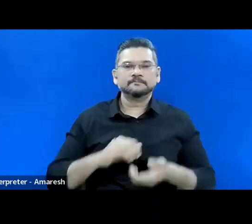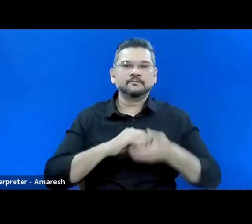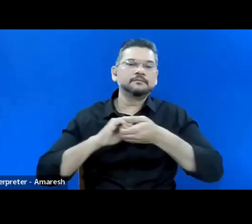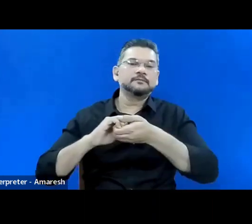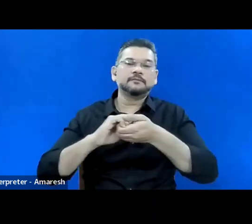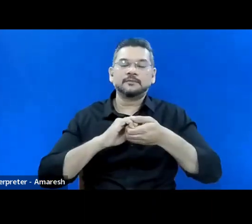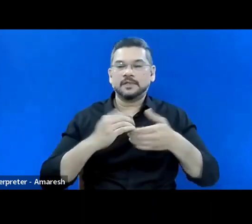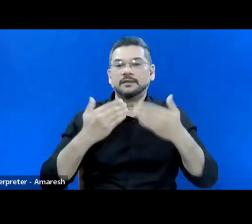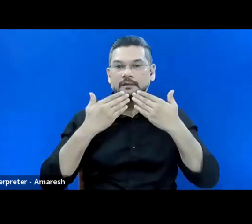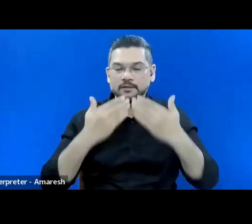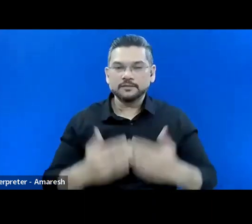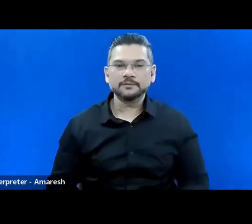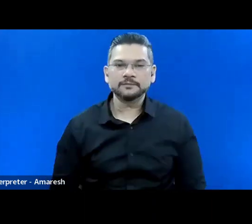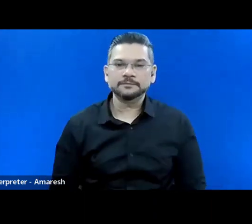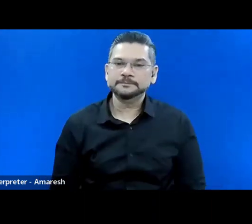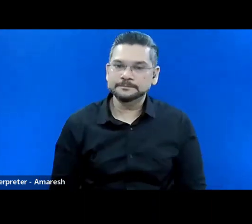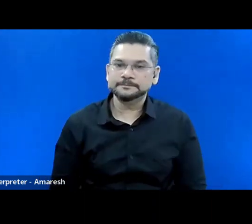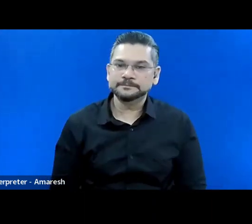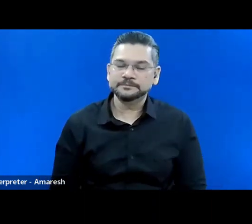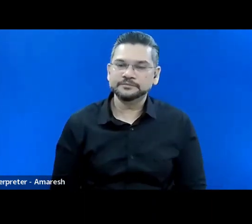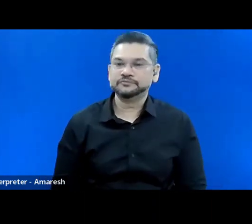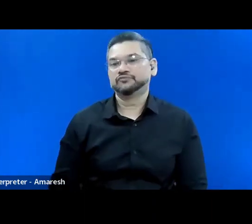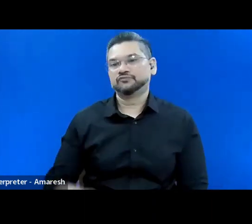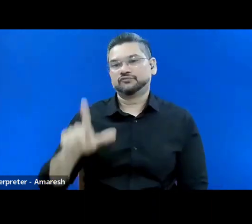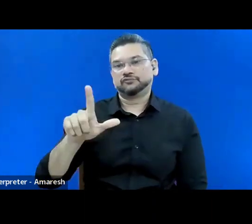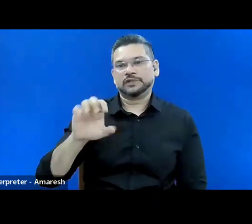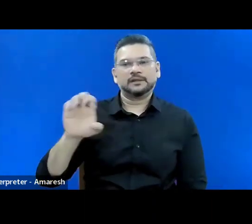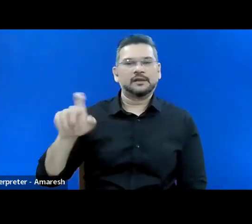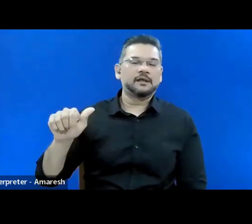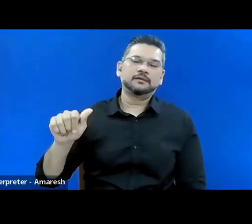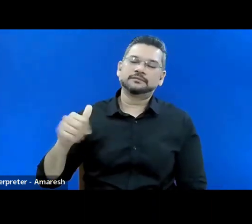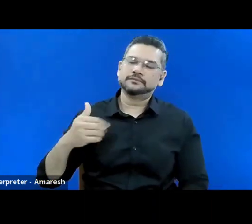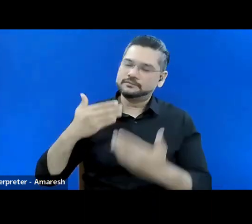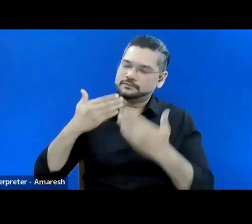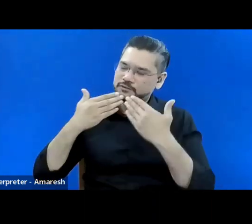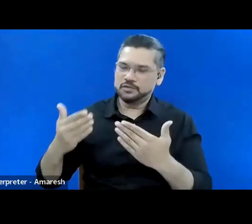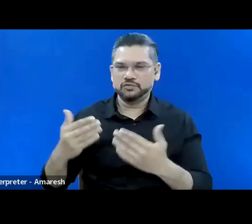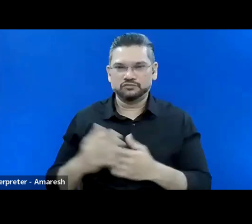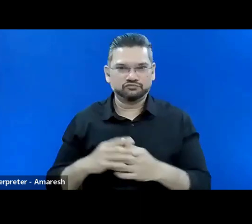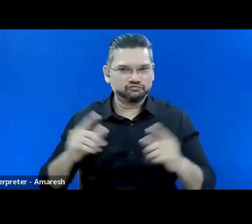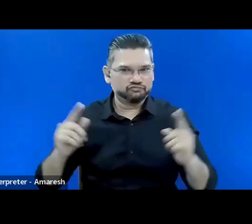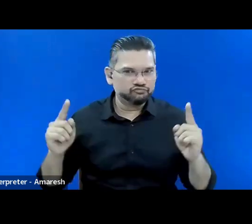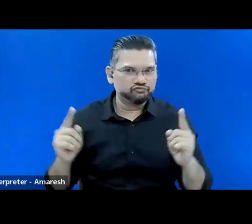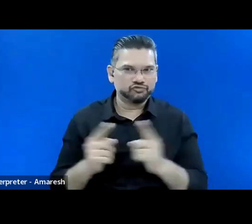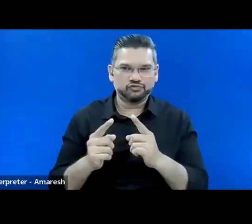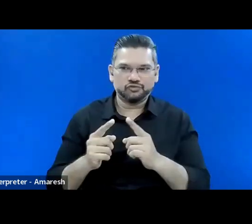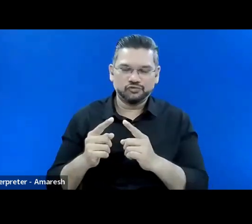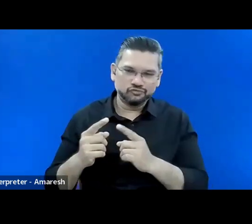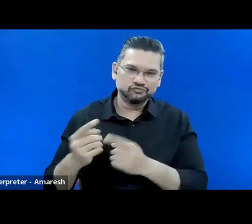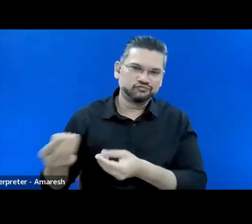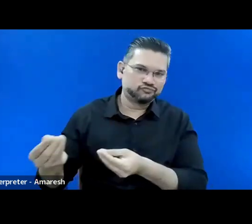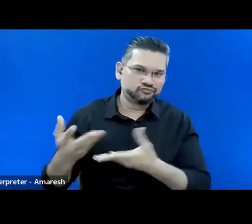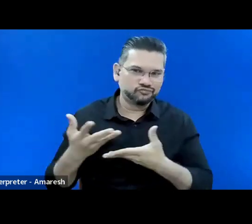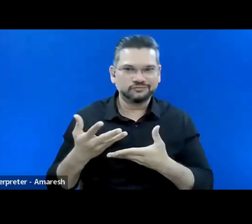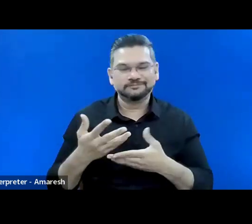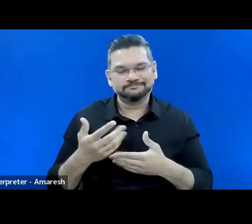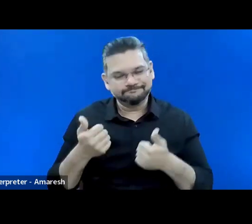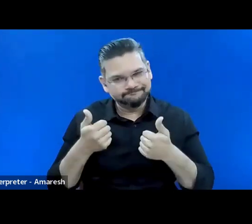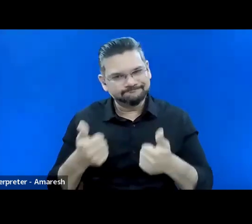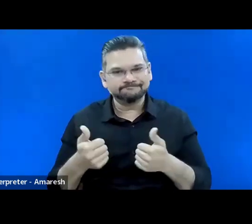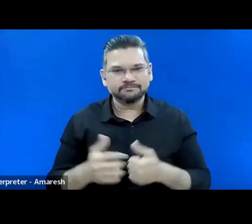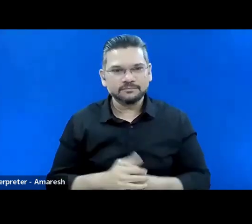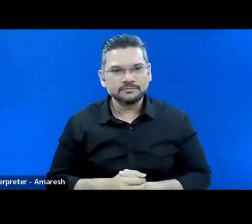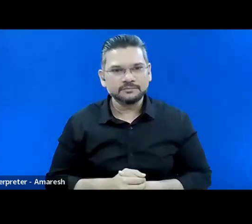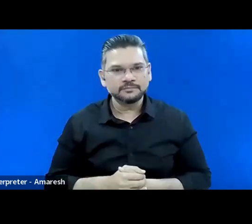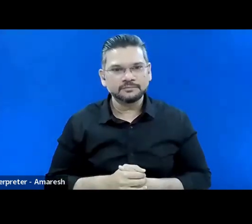Thank you, Leela, for making that crisp intervention and making your submission. And also thank